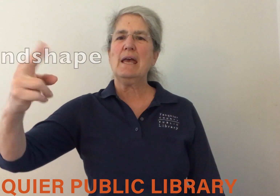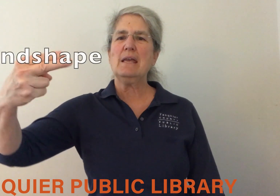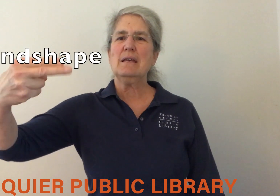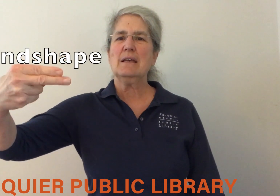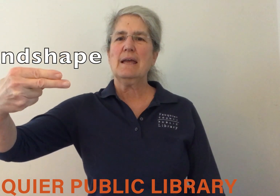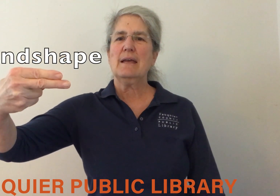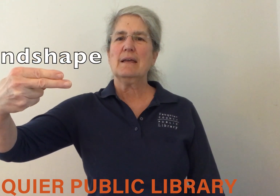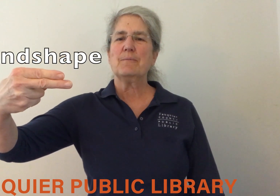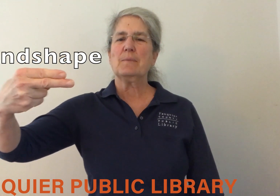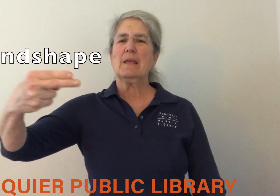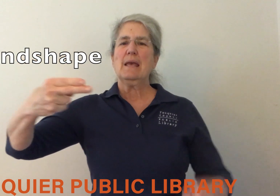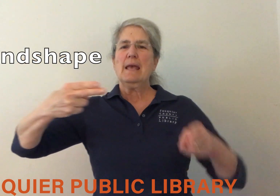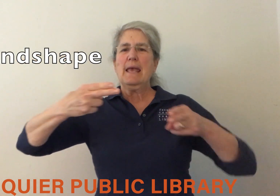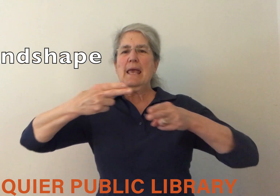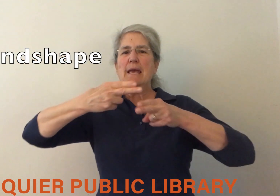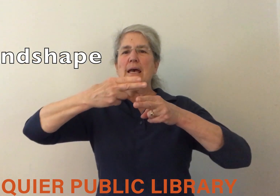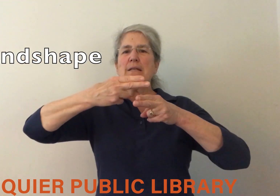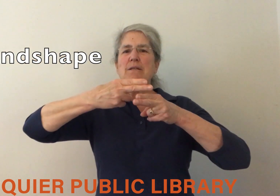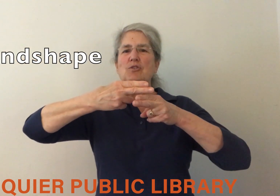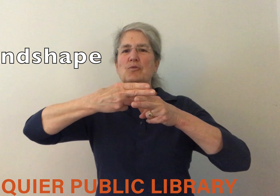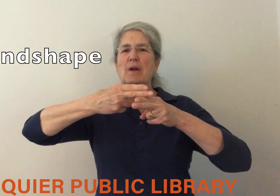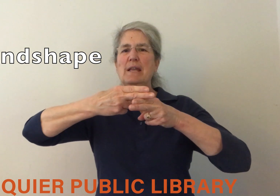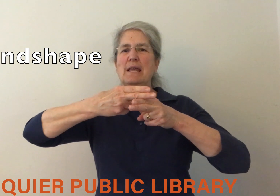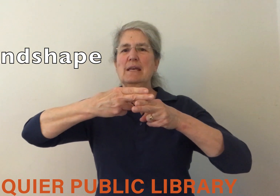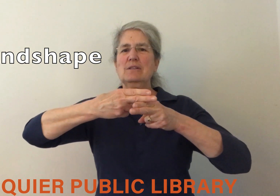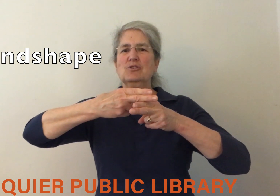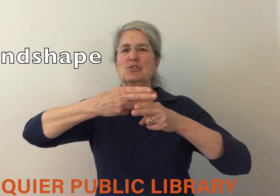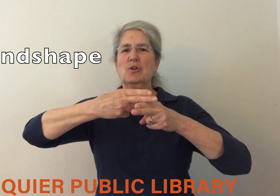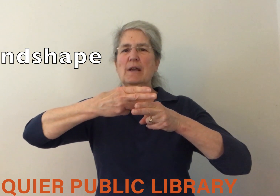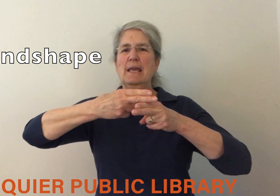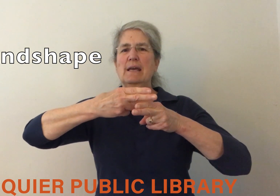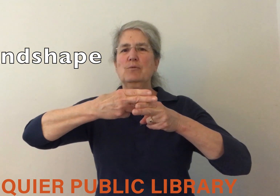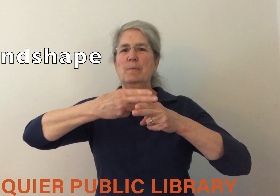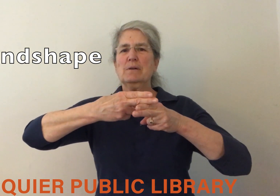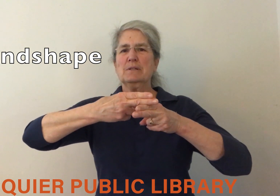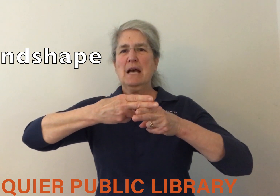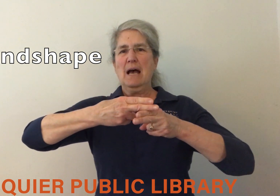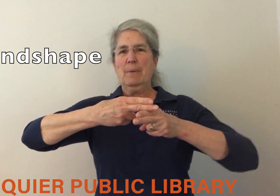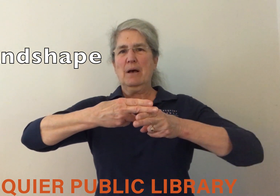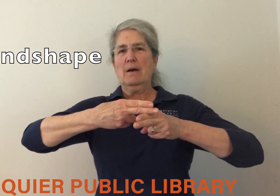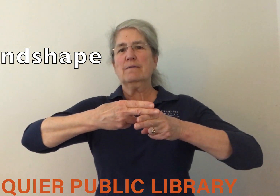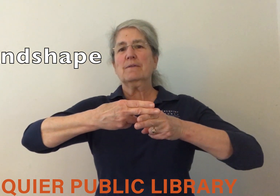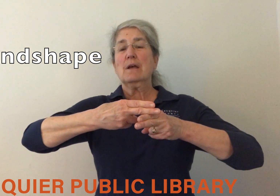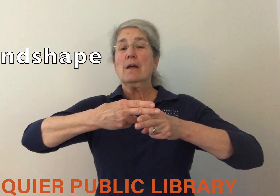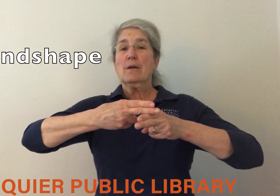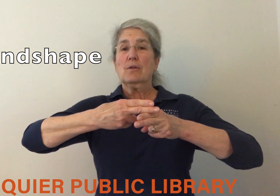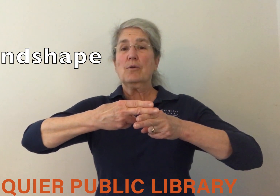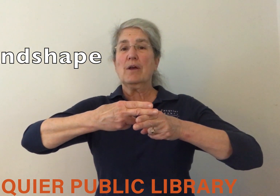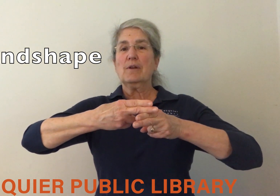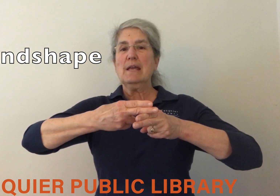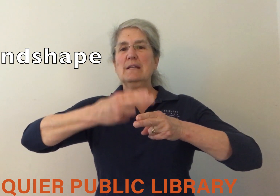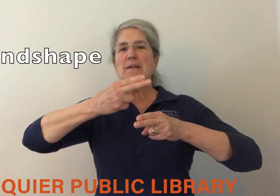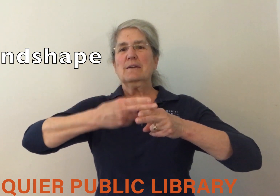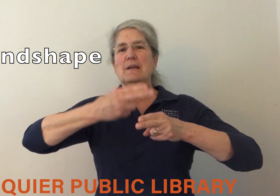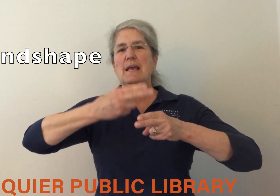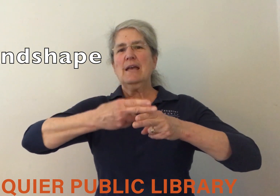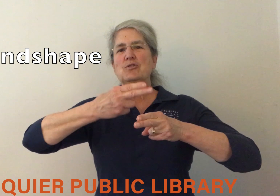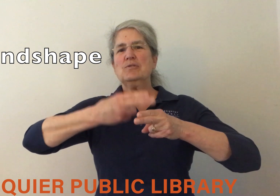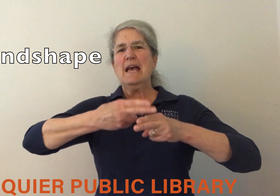A? And your right hand, your strong hand, will be on top of your other hand and you tap